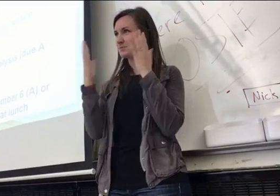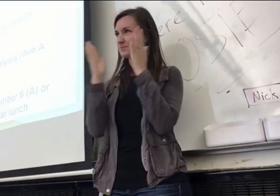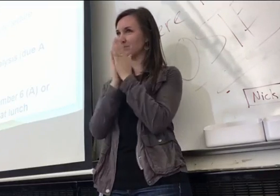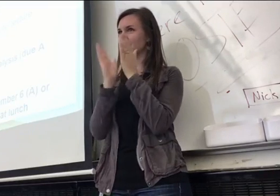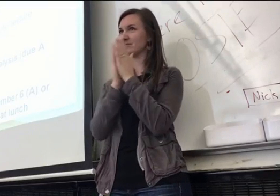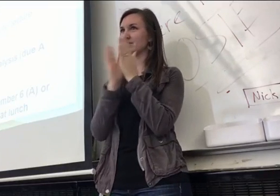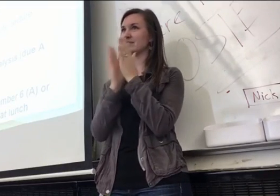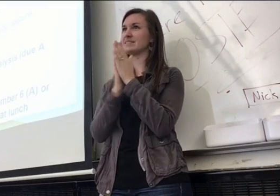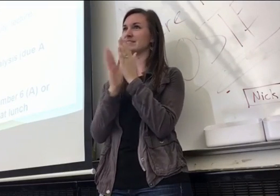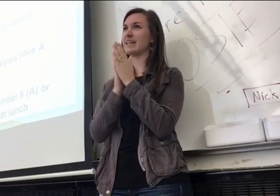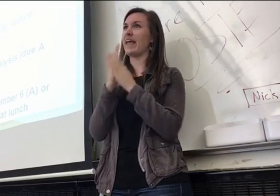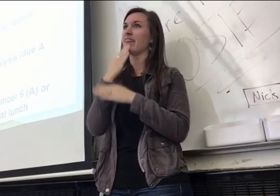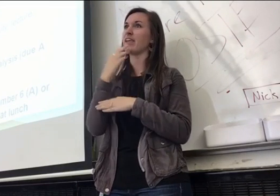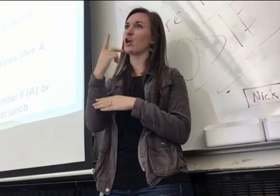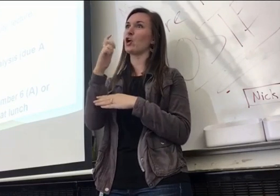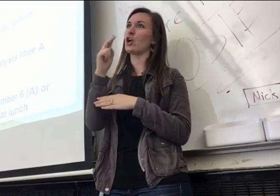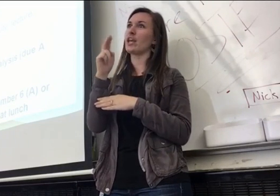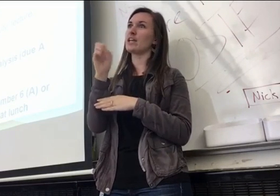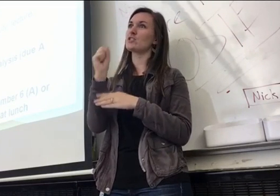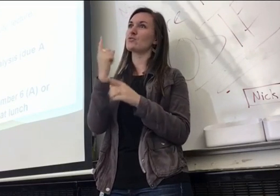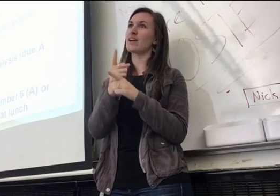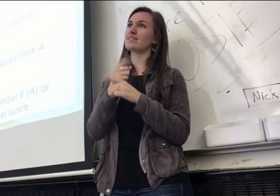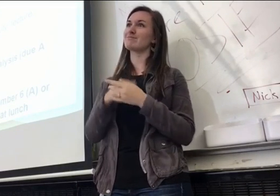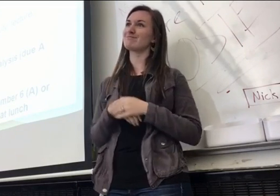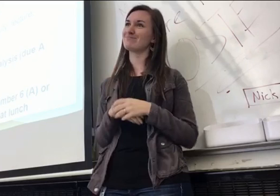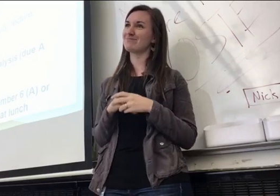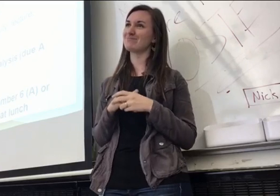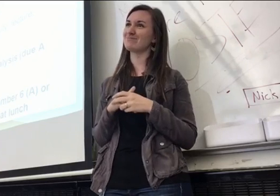Yay, thank goodness, right?